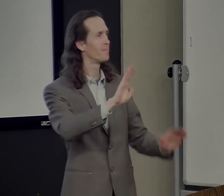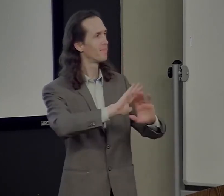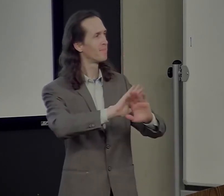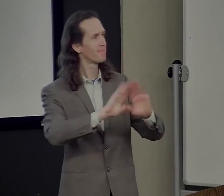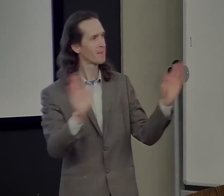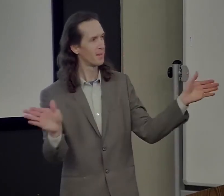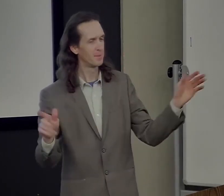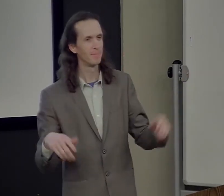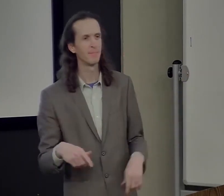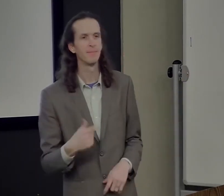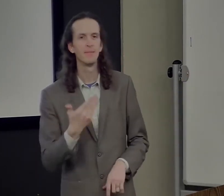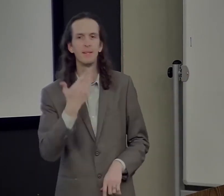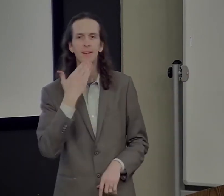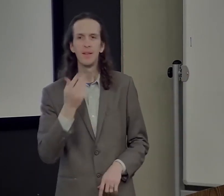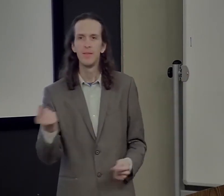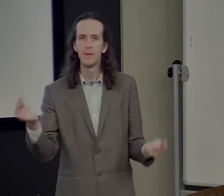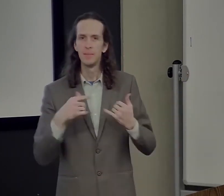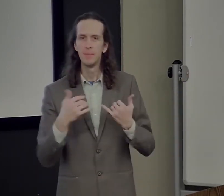Okay, great.